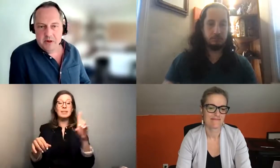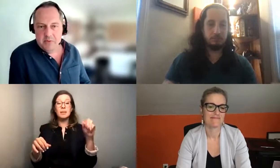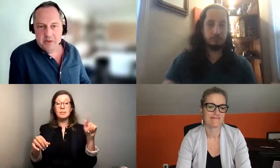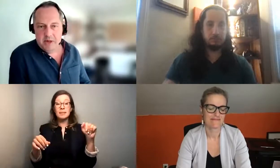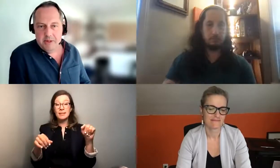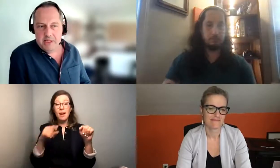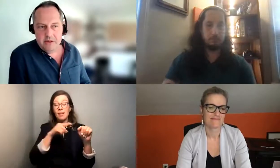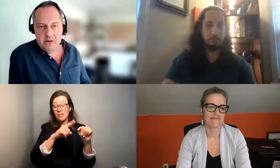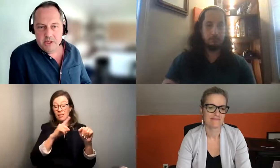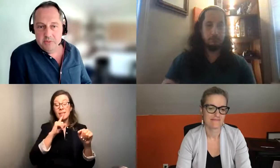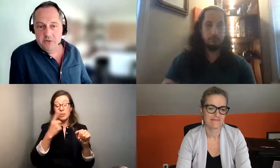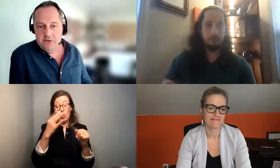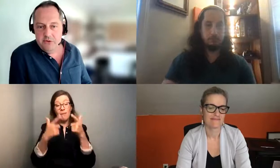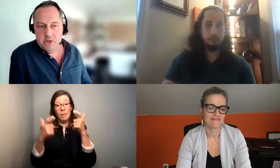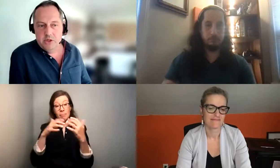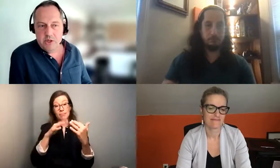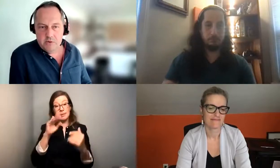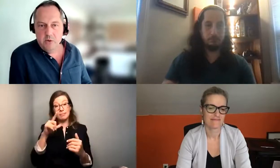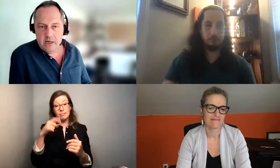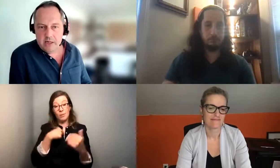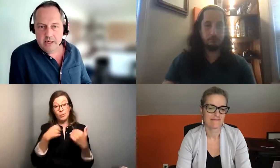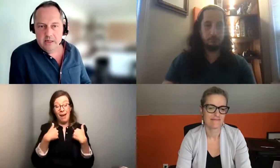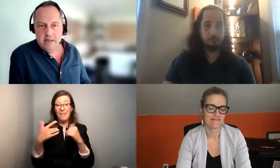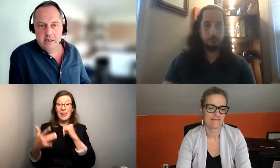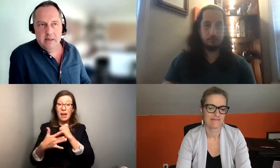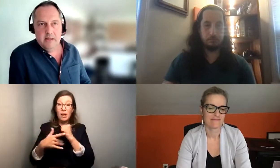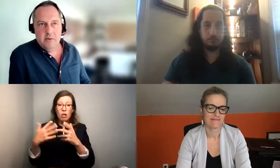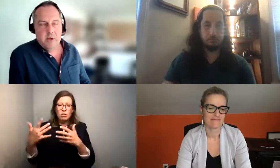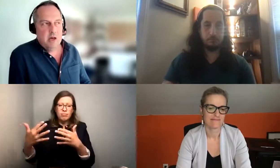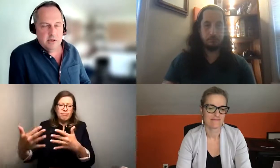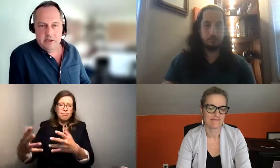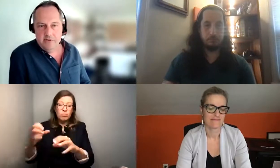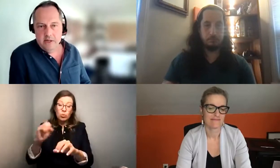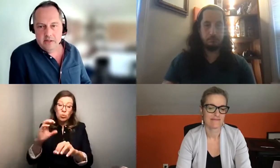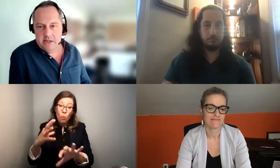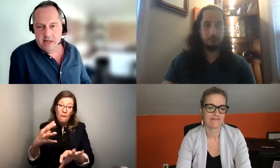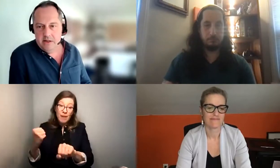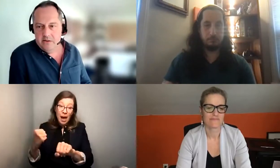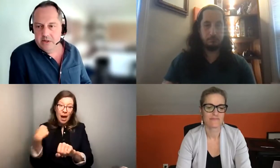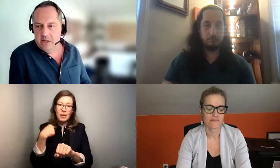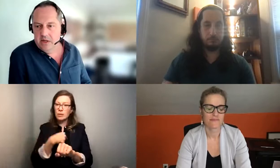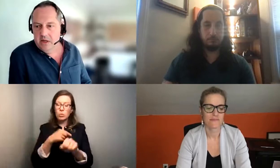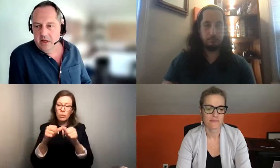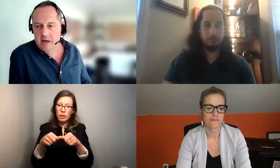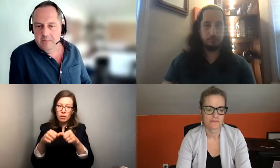battles we've got with at the moment. The technology is moving forward so quickly that we constantly find